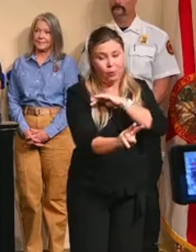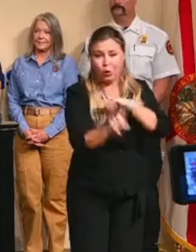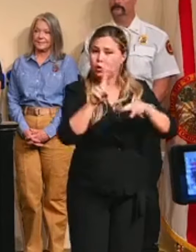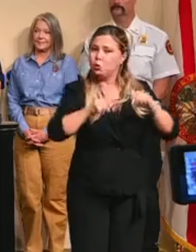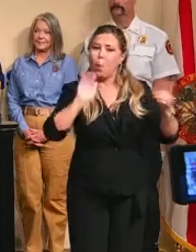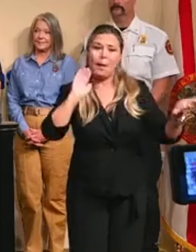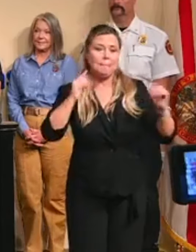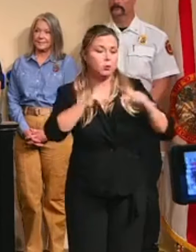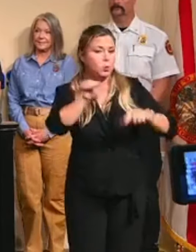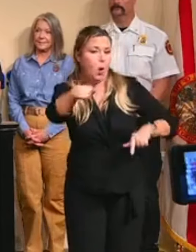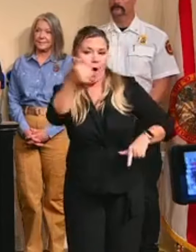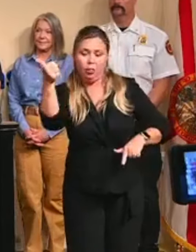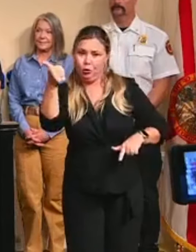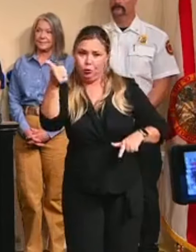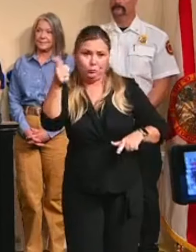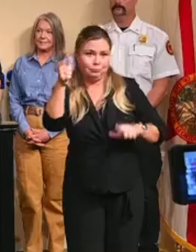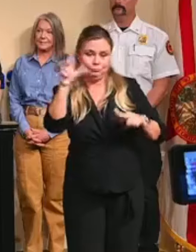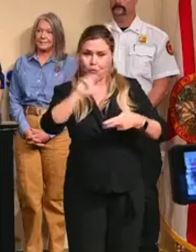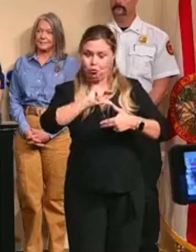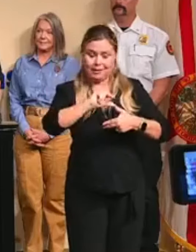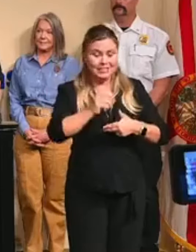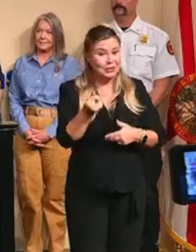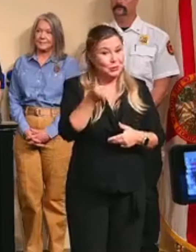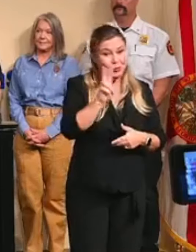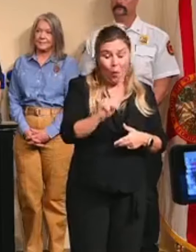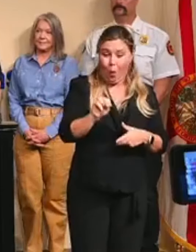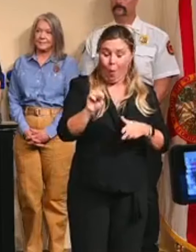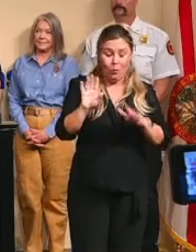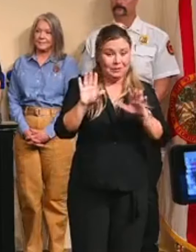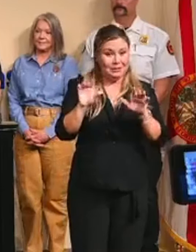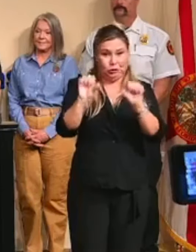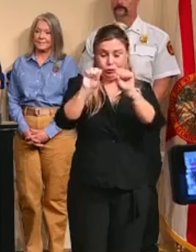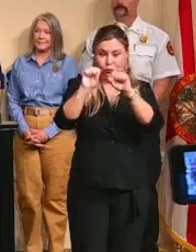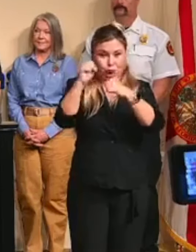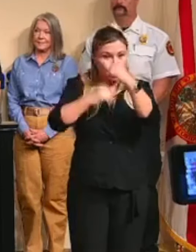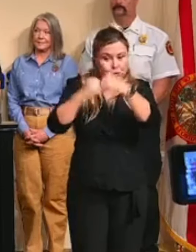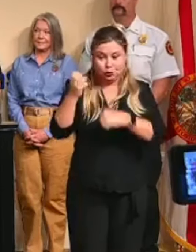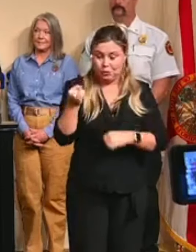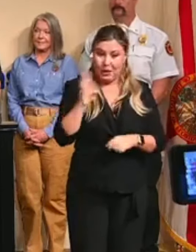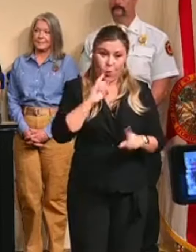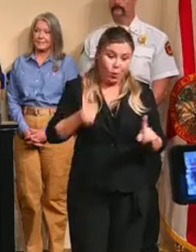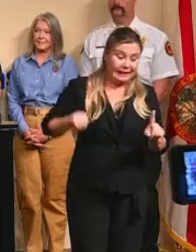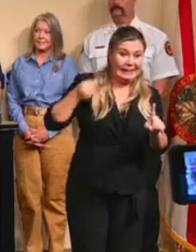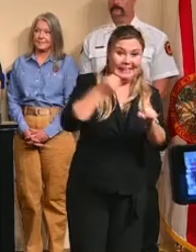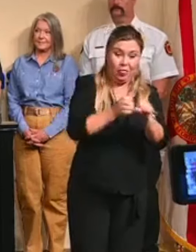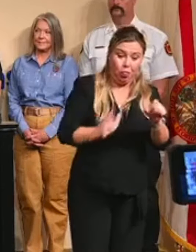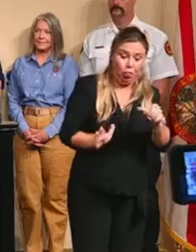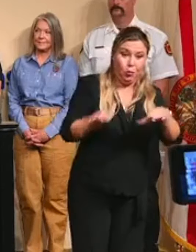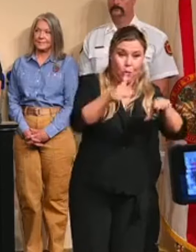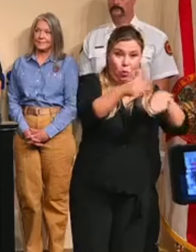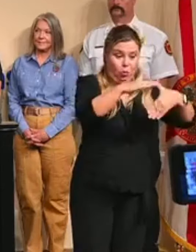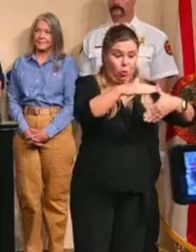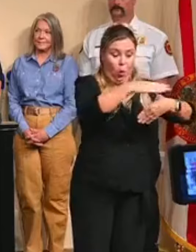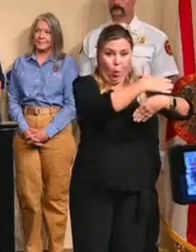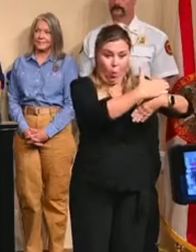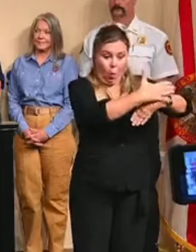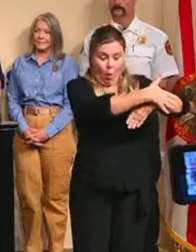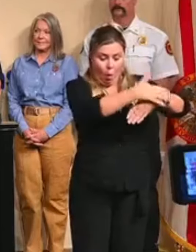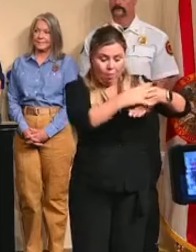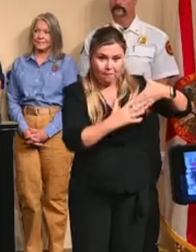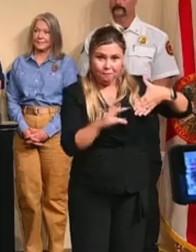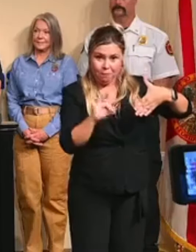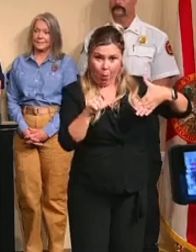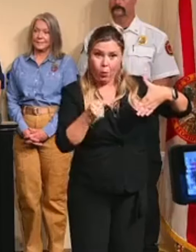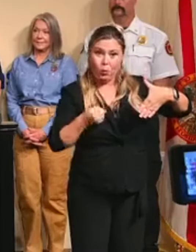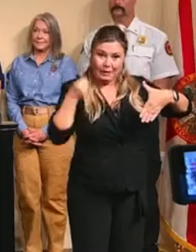compare this to anything else. It has its own feet. It's coming across our state of Florida. It's going to wreak havoc on the entire state of Florida, to include us